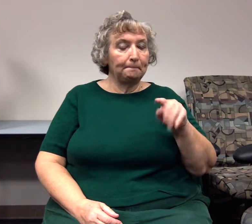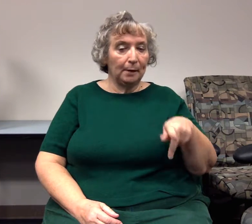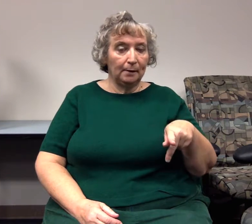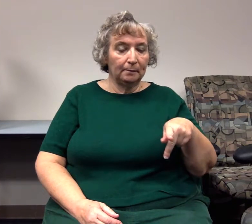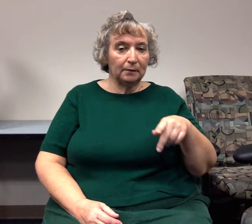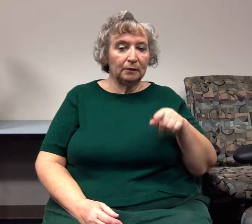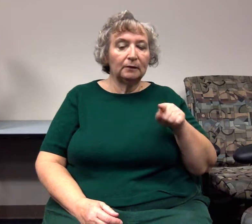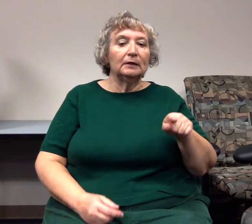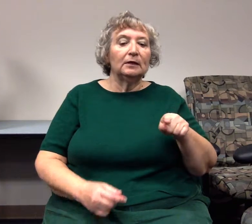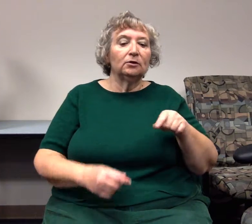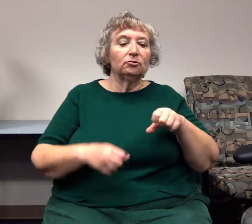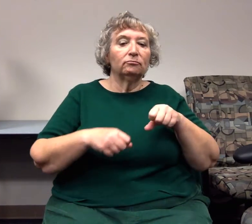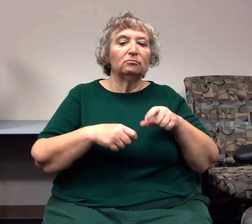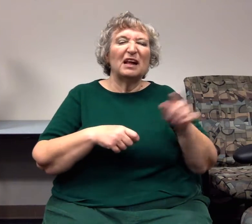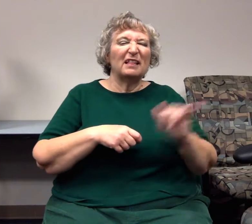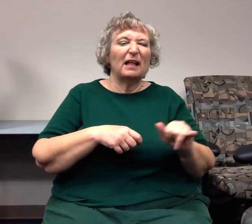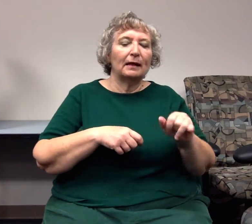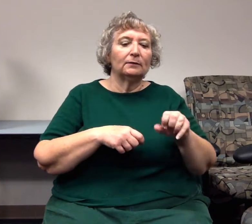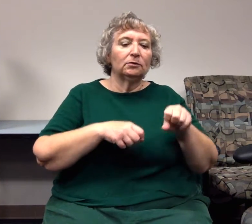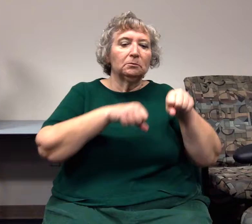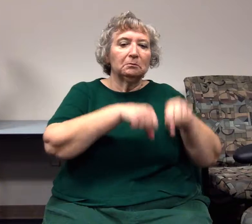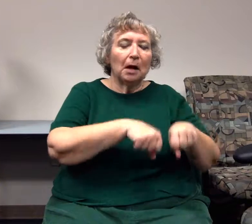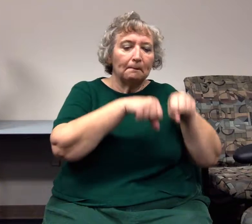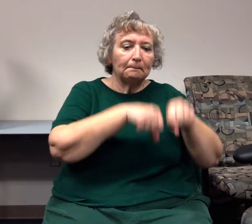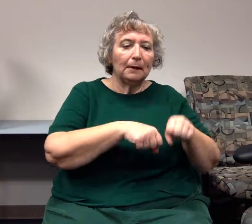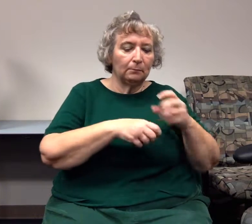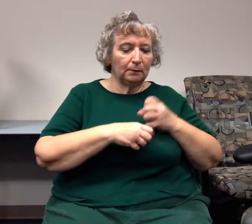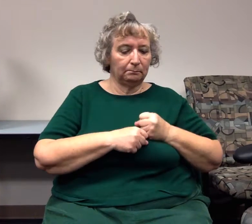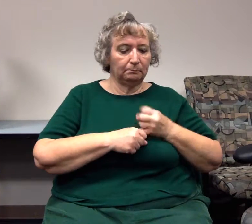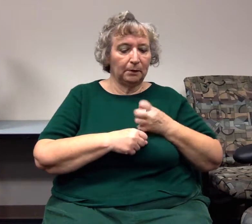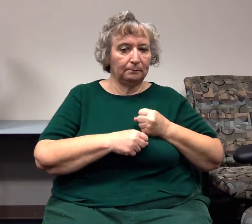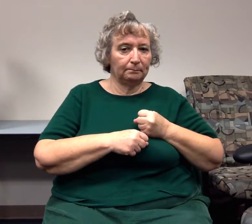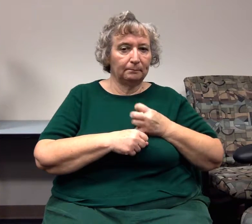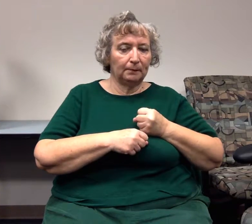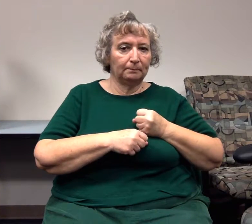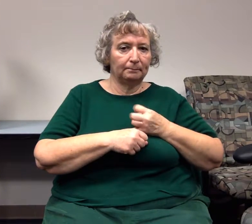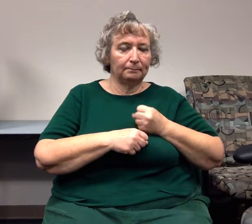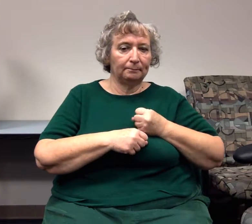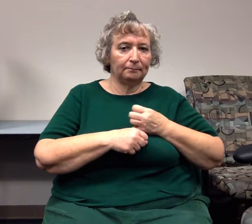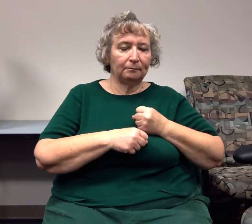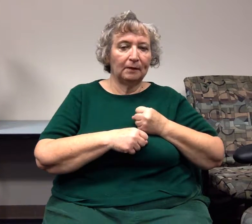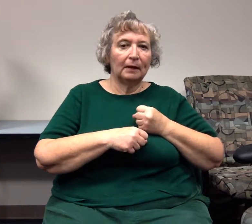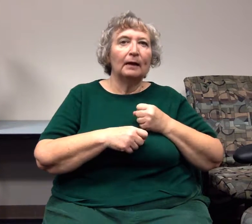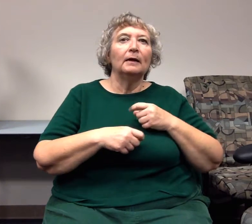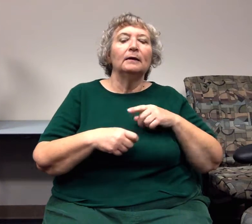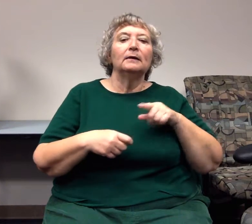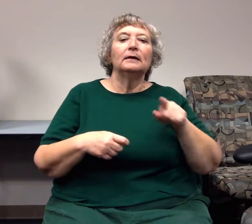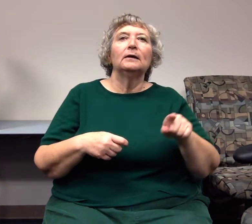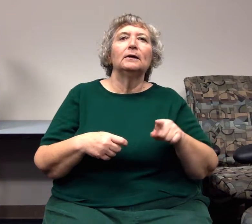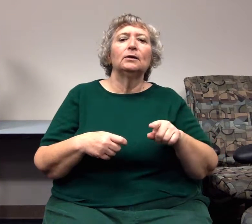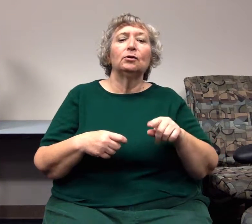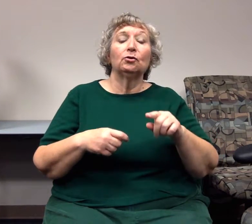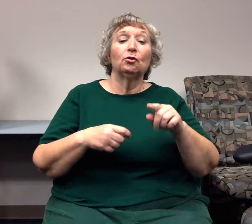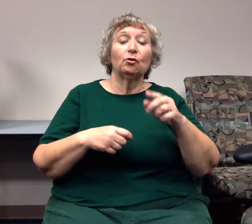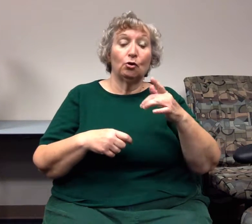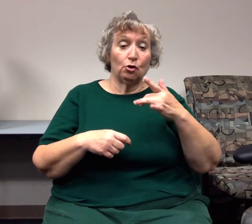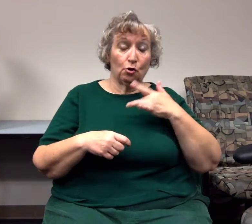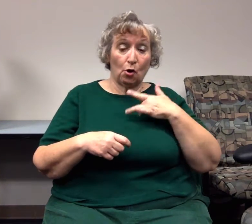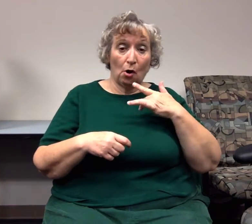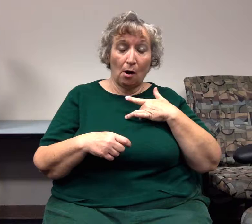your fist. That's amazing to think that your heart, that small, can pump